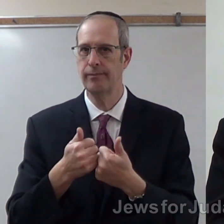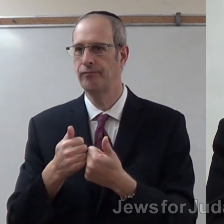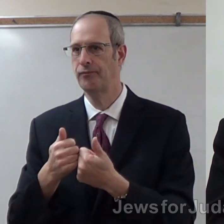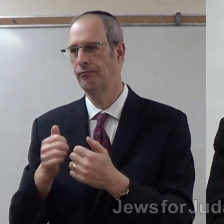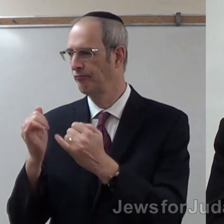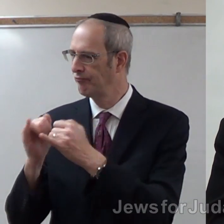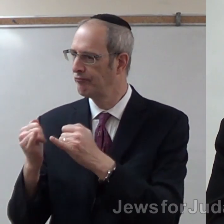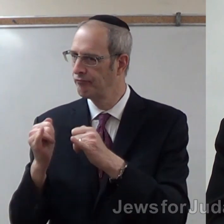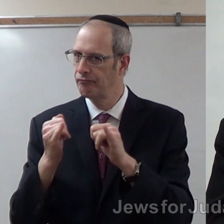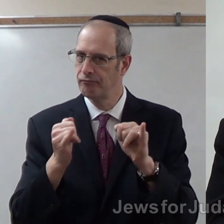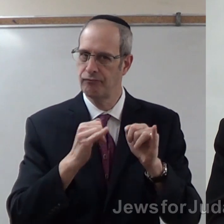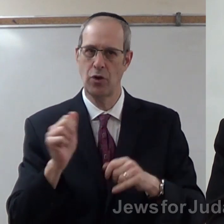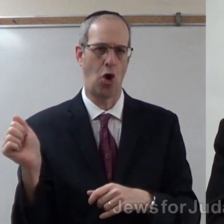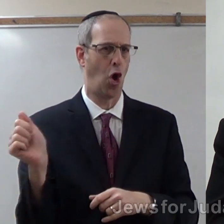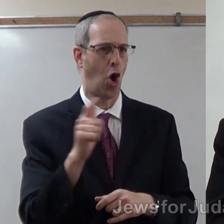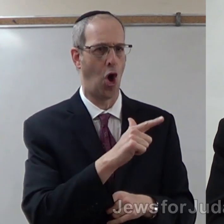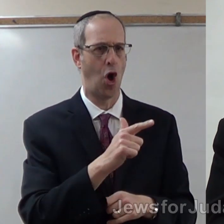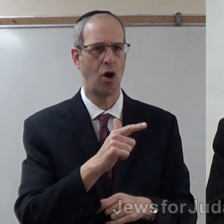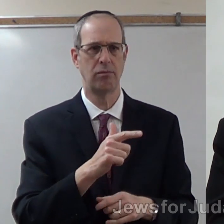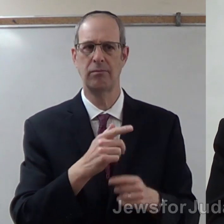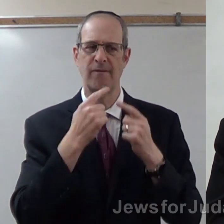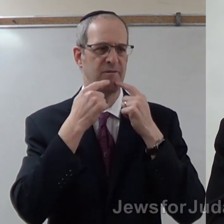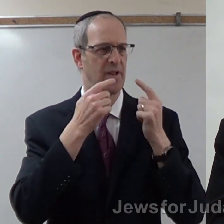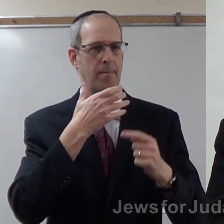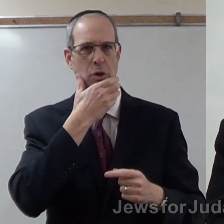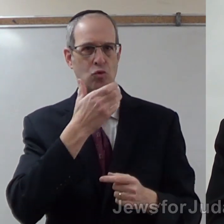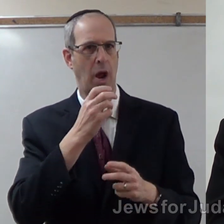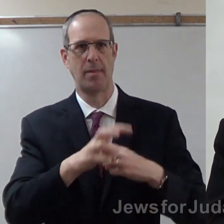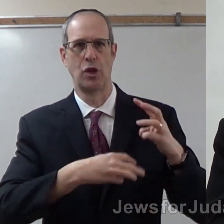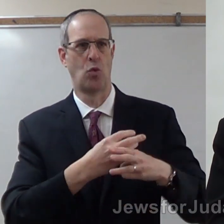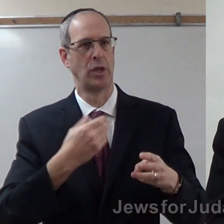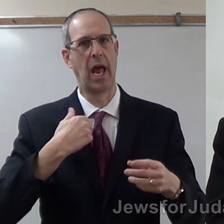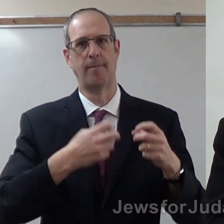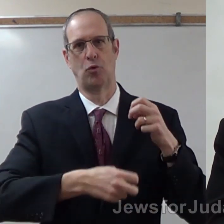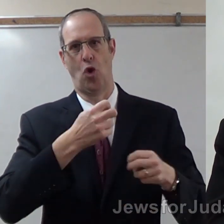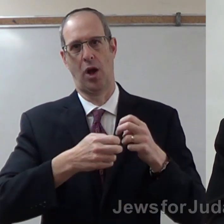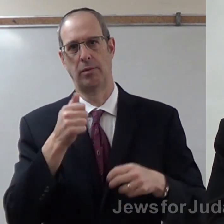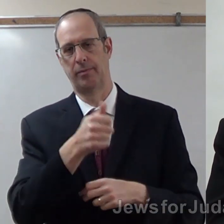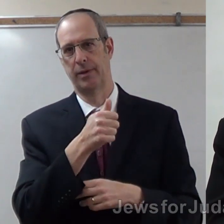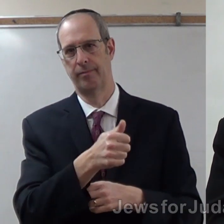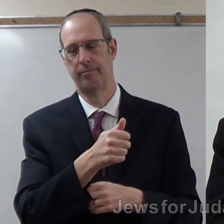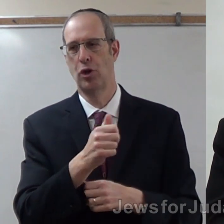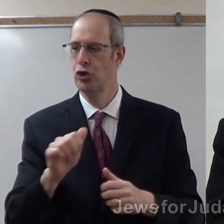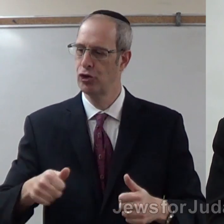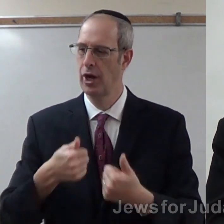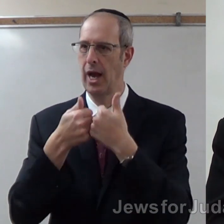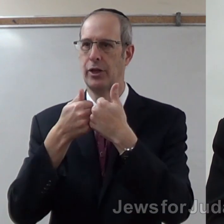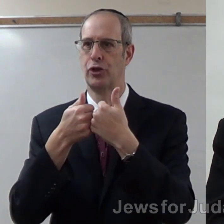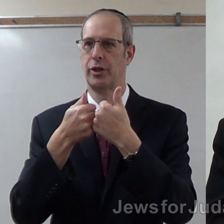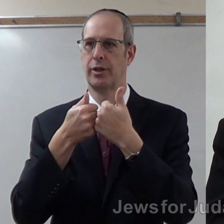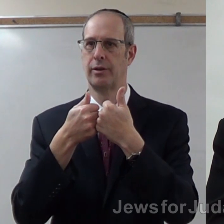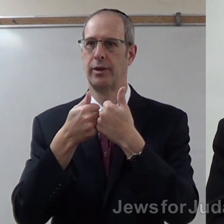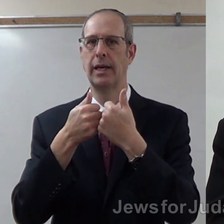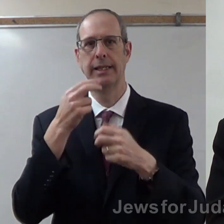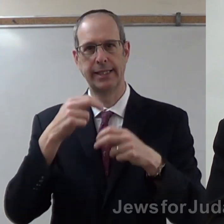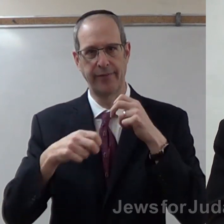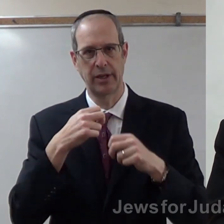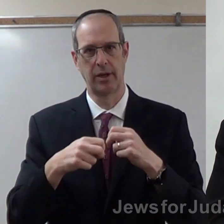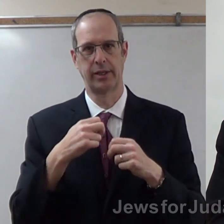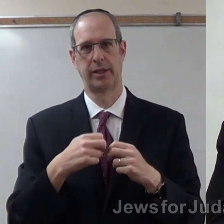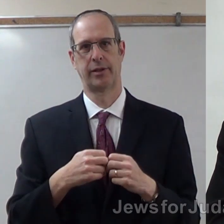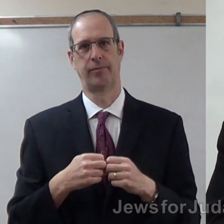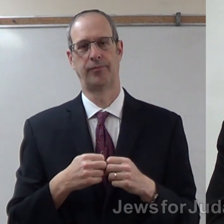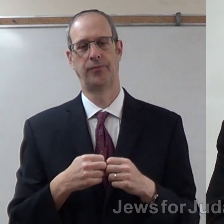single person, even the greatest rabbi in the world, has problems, has challenges, has